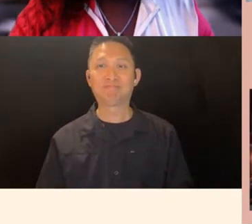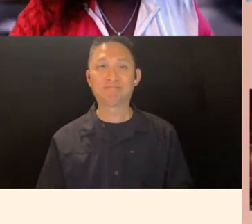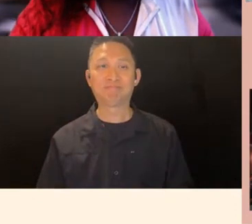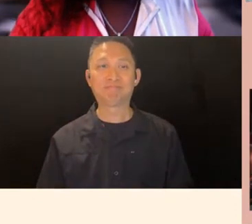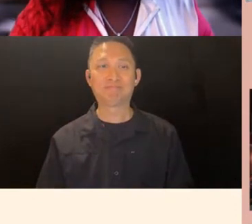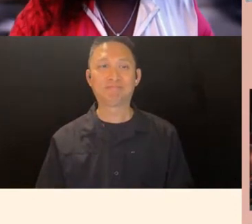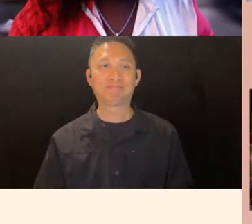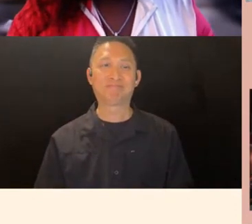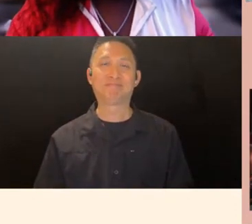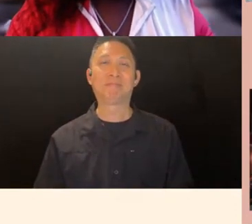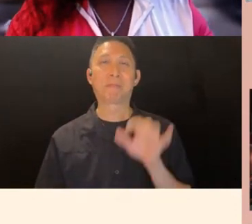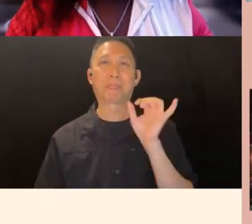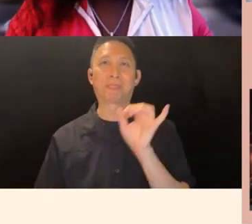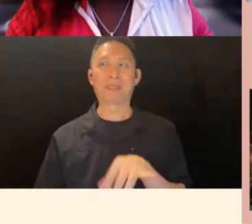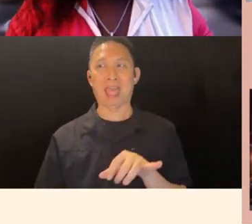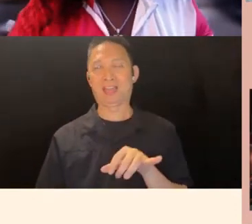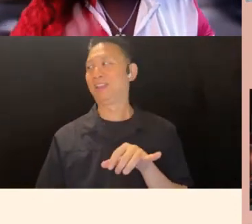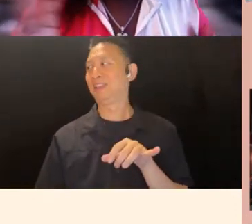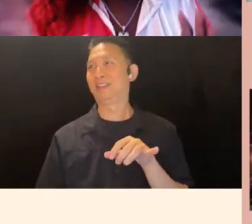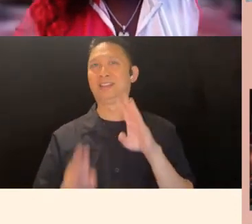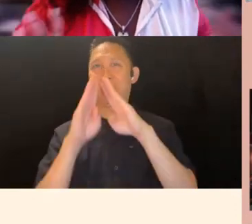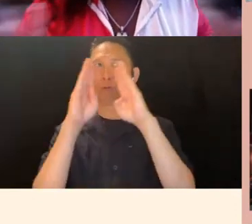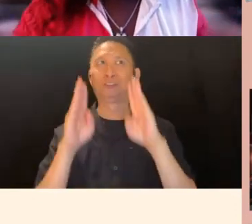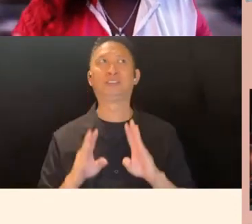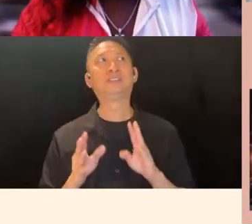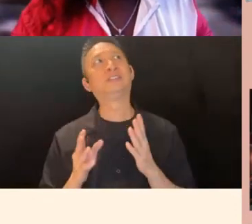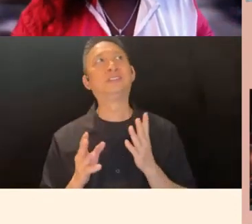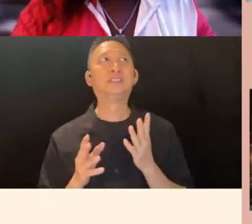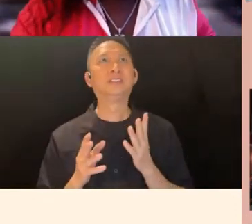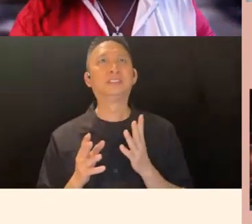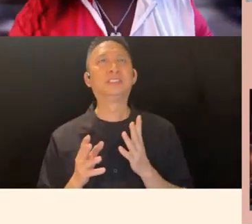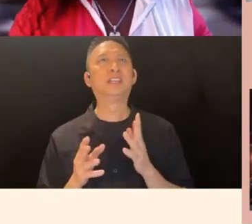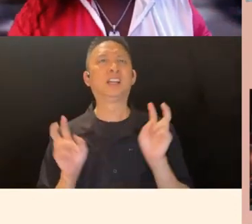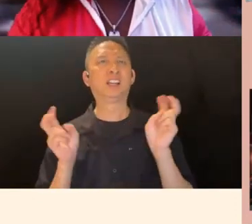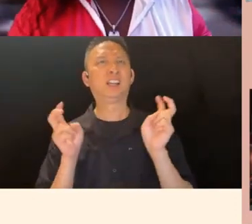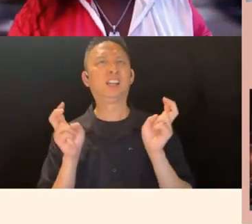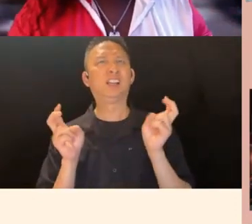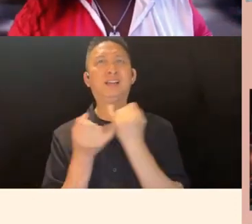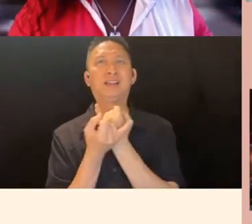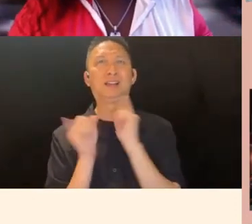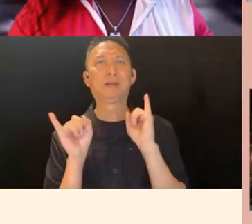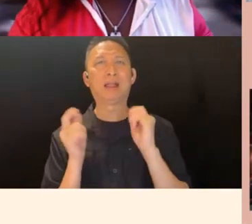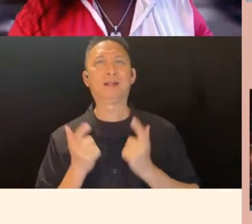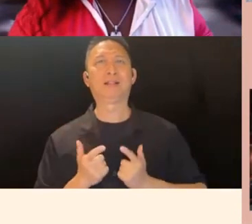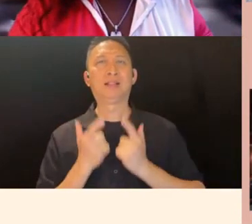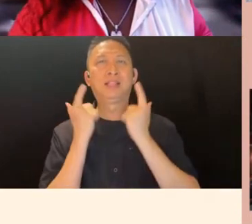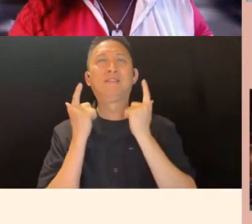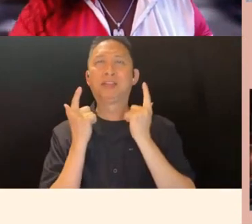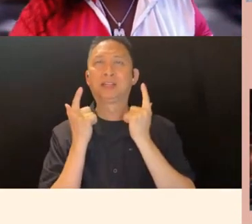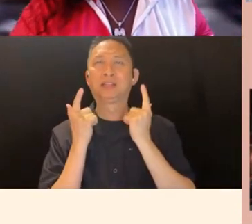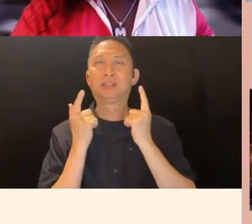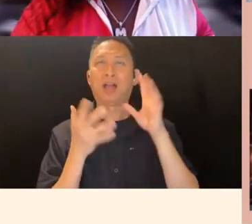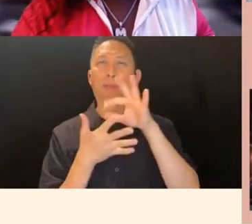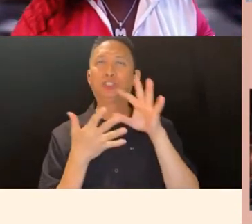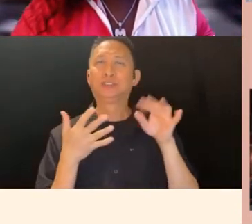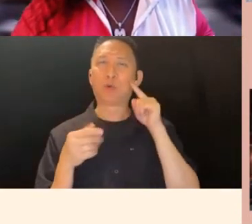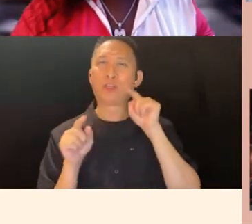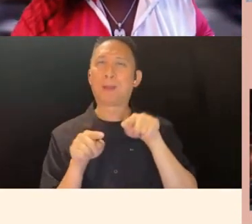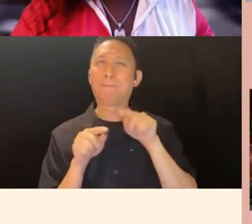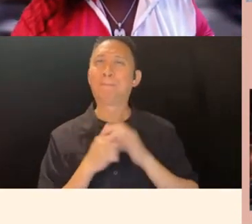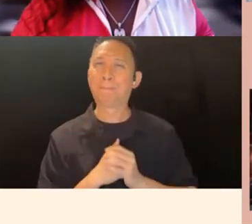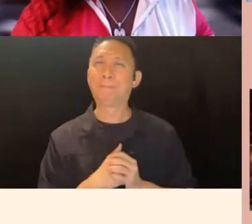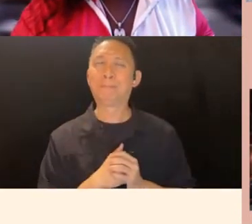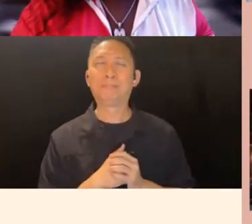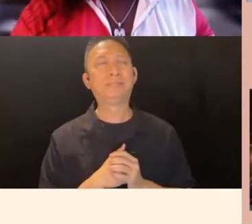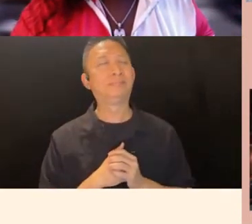And this is kind of like independent living in a sense. This is not